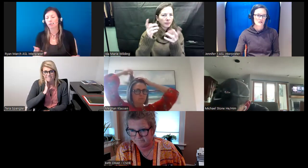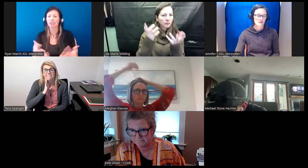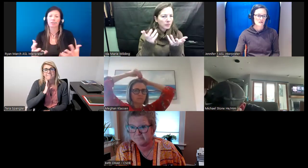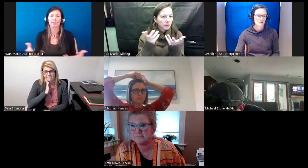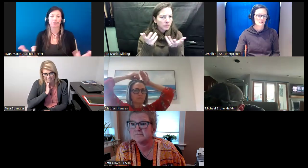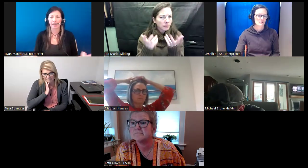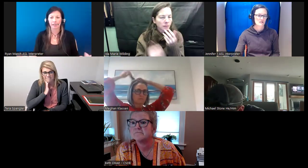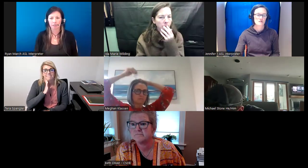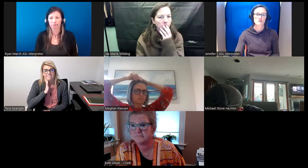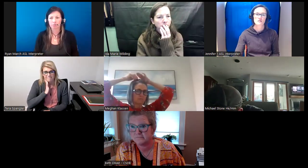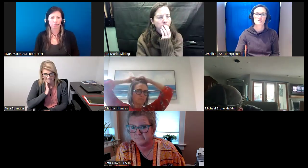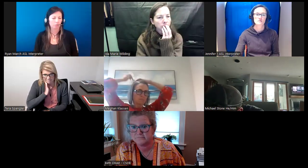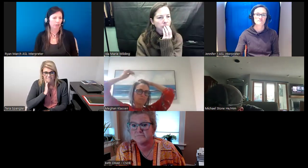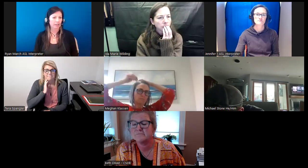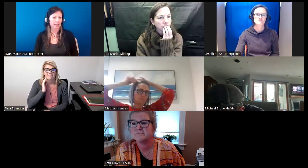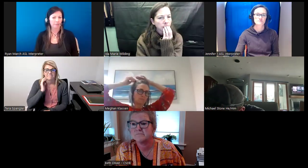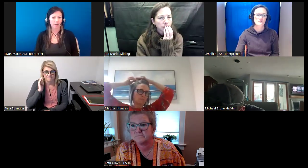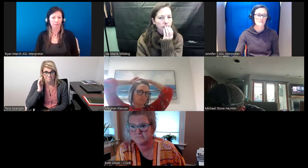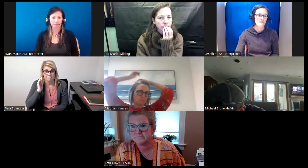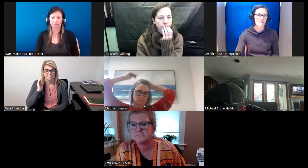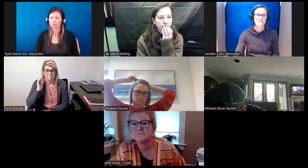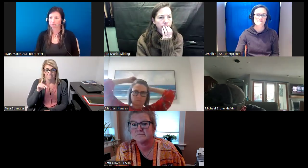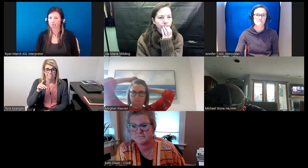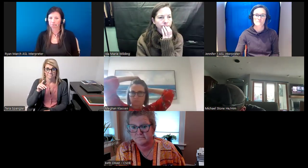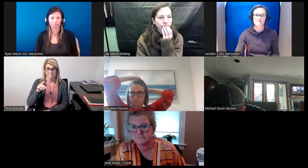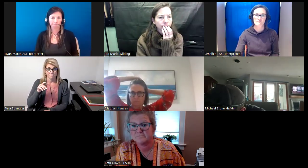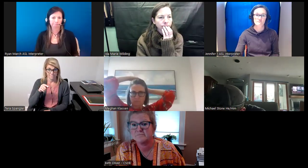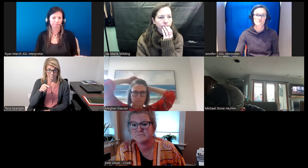where do we go to fight for that? Where could that come from?